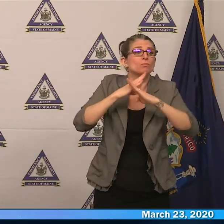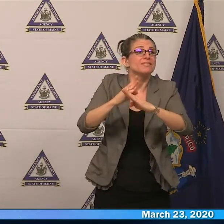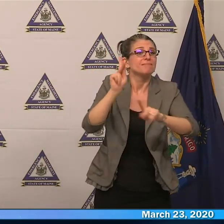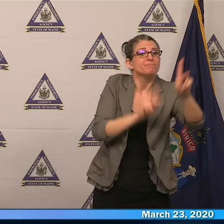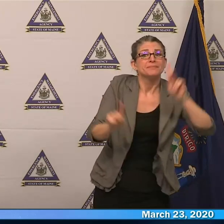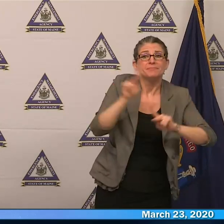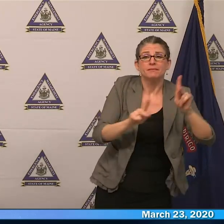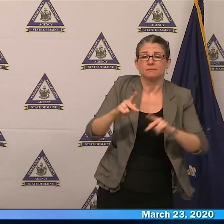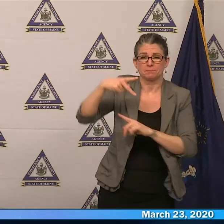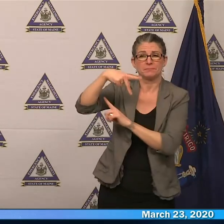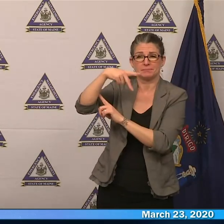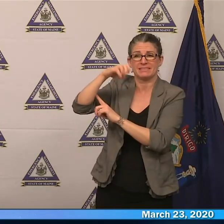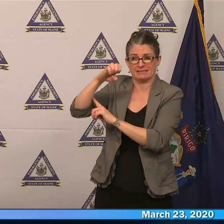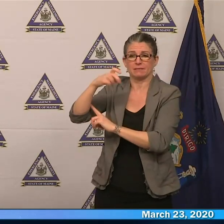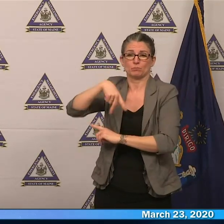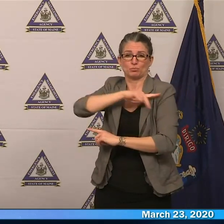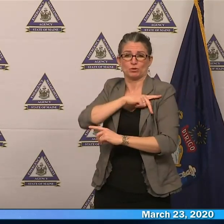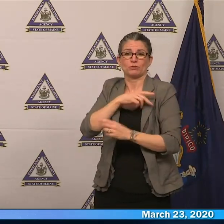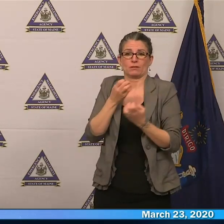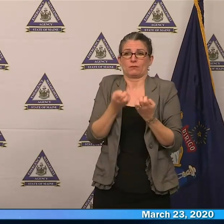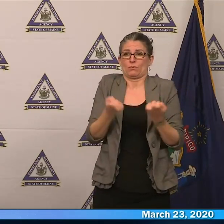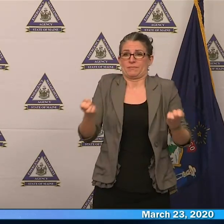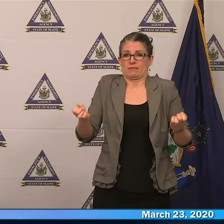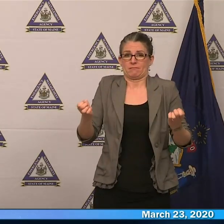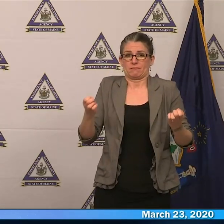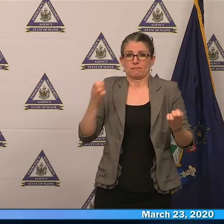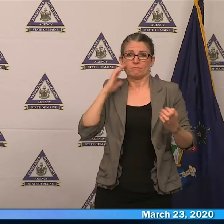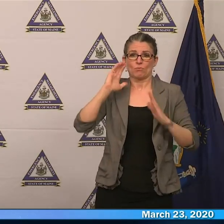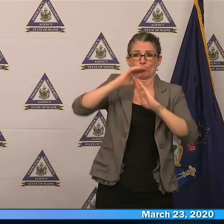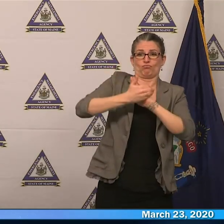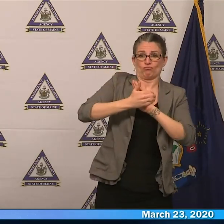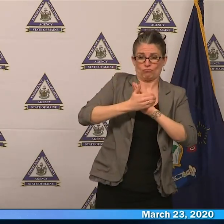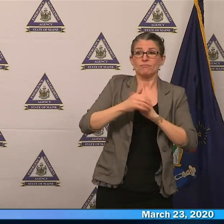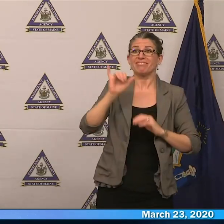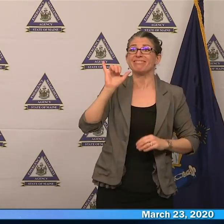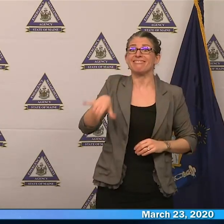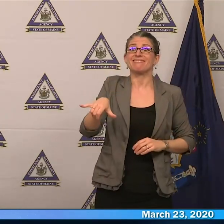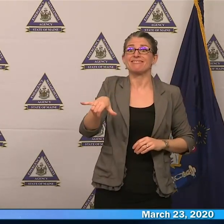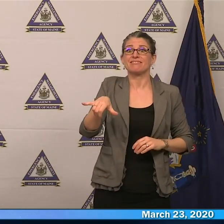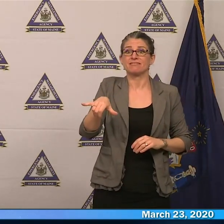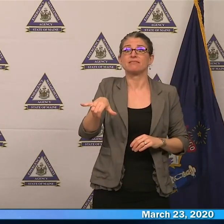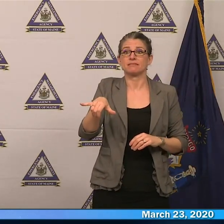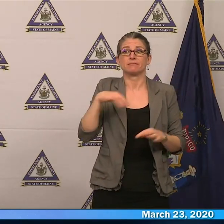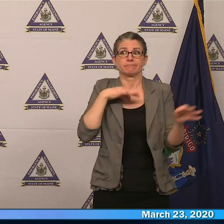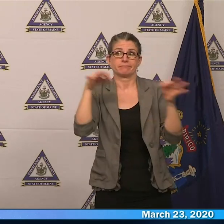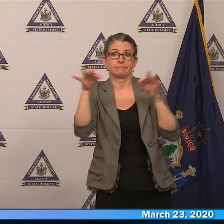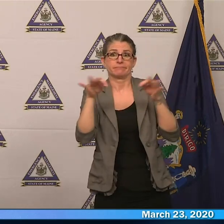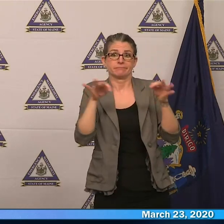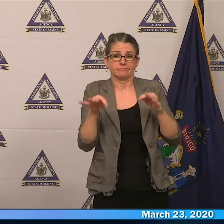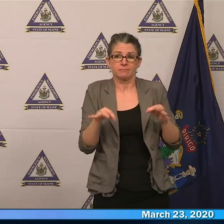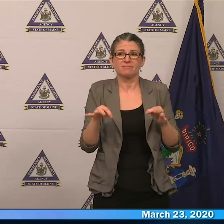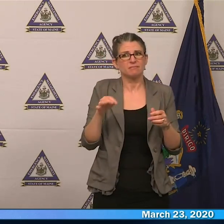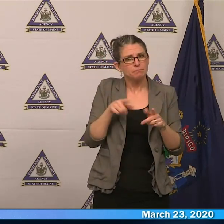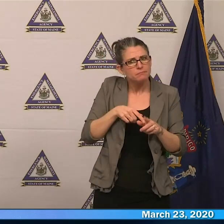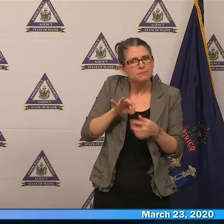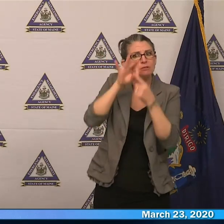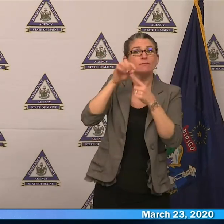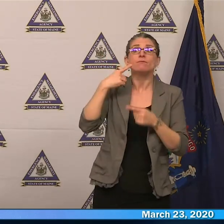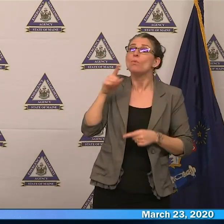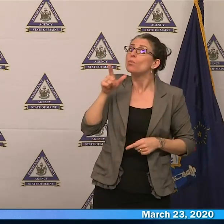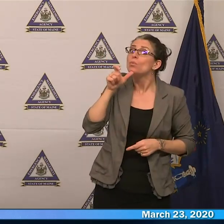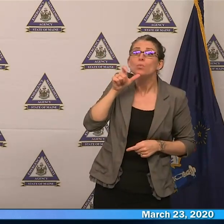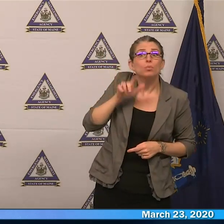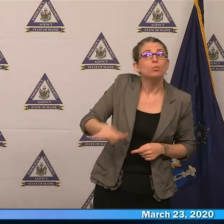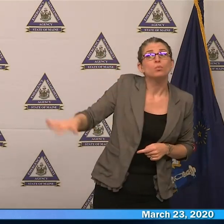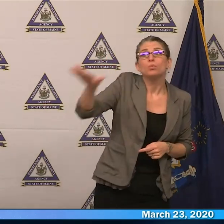now known as PPE, are pieces of equipment that our healthcare workers and vital first responders